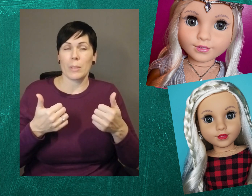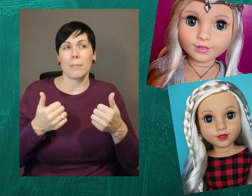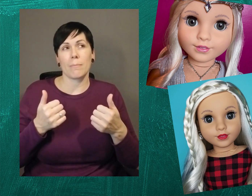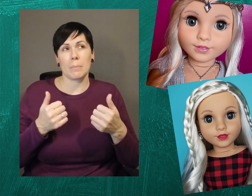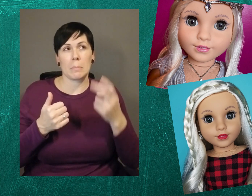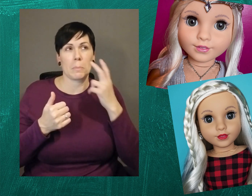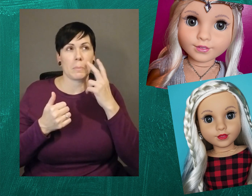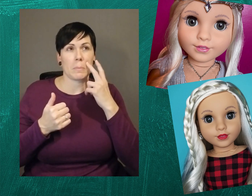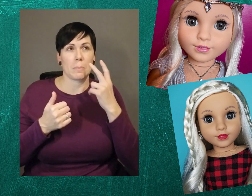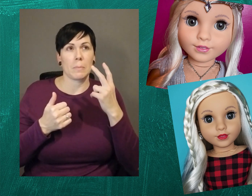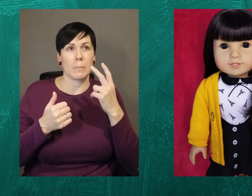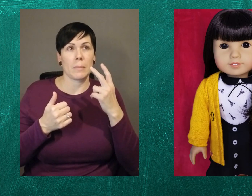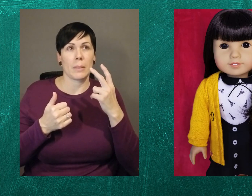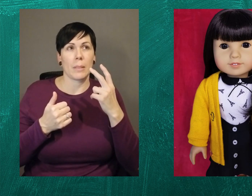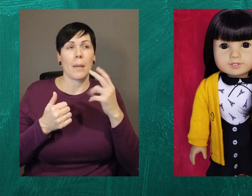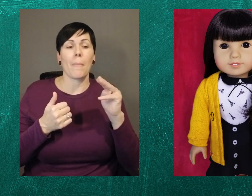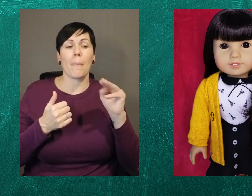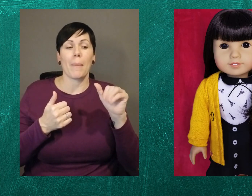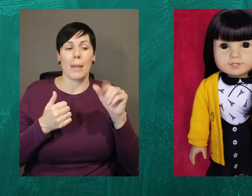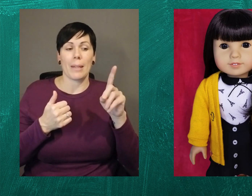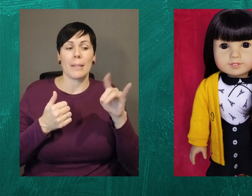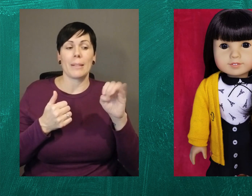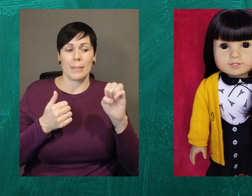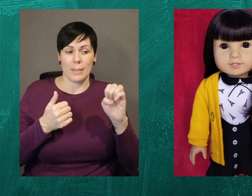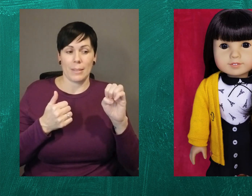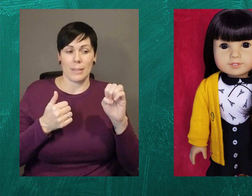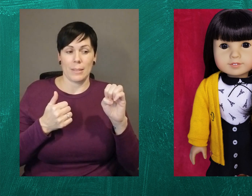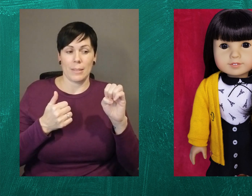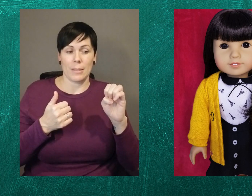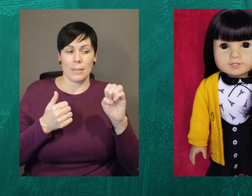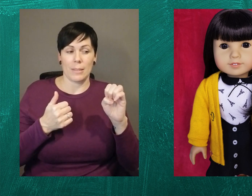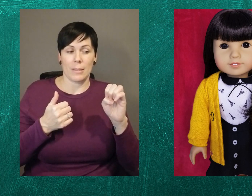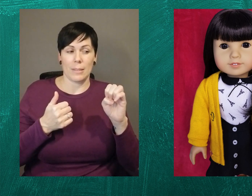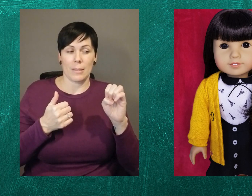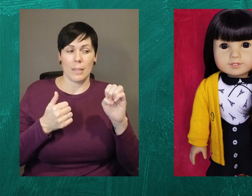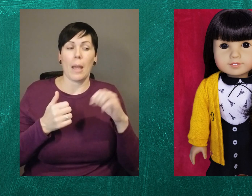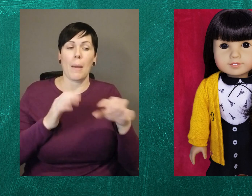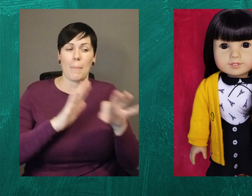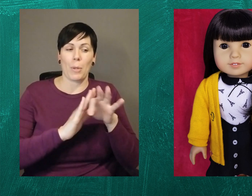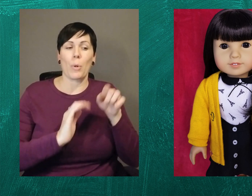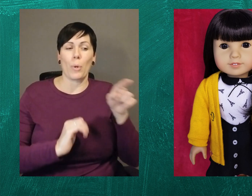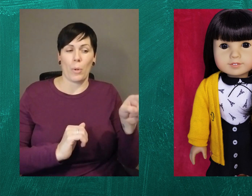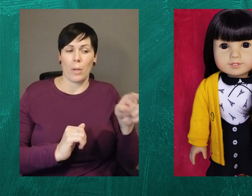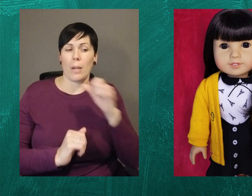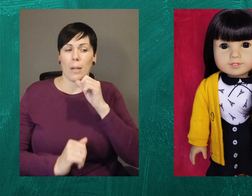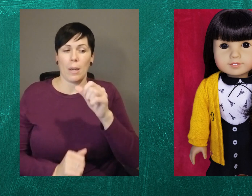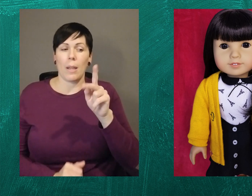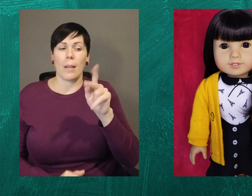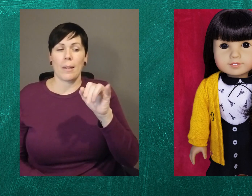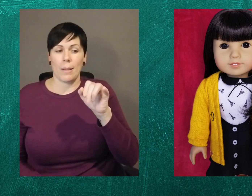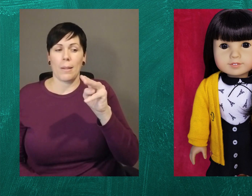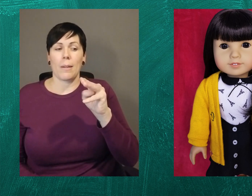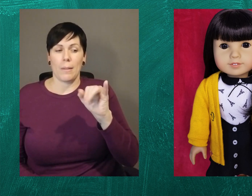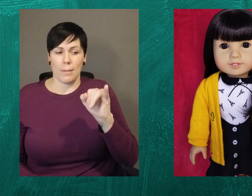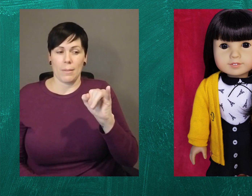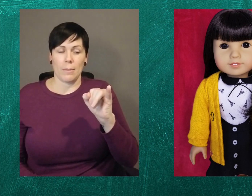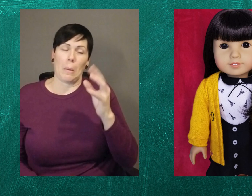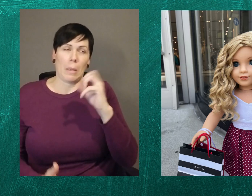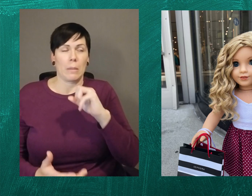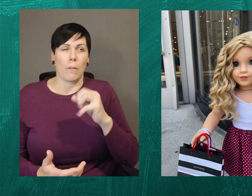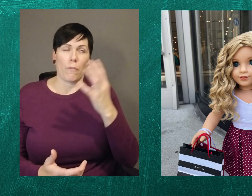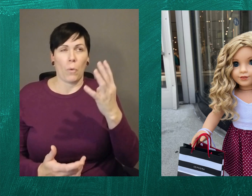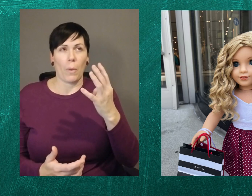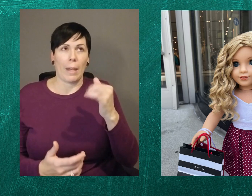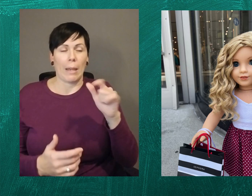let's see, Maddie, our 54. I picked her over Kimmy. So I guess there were 4 that I needed to do that with.